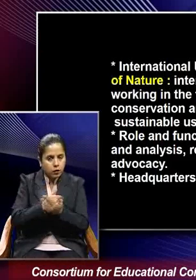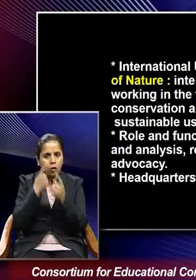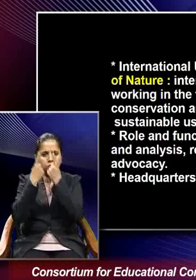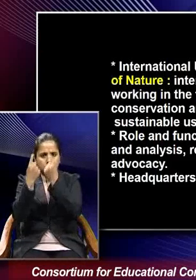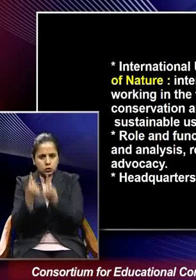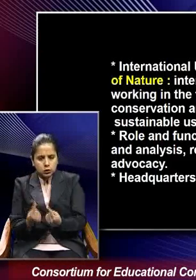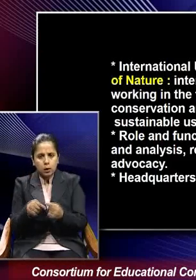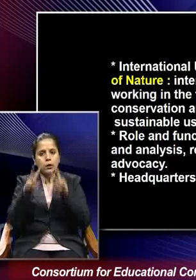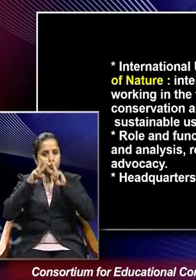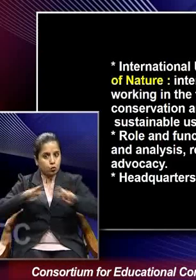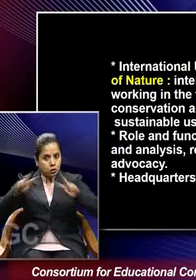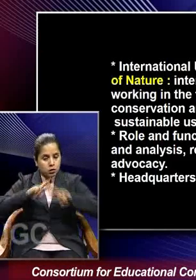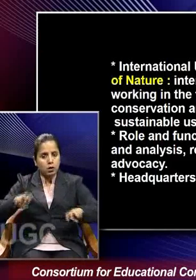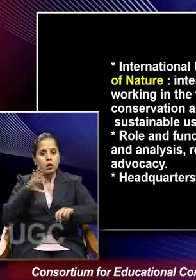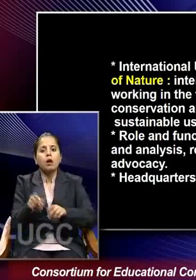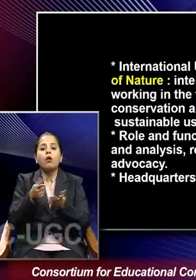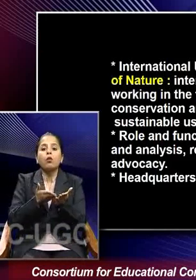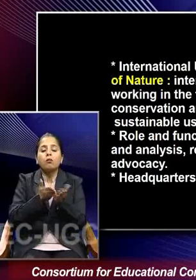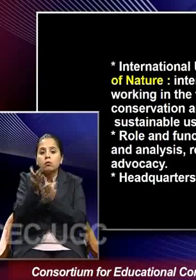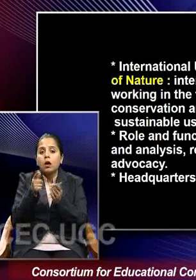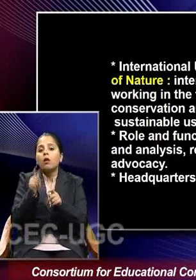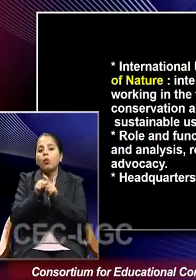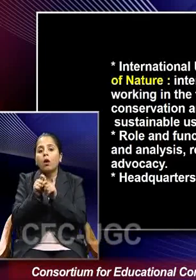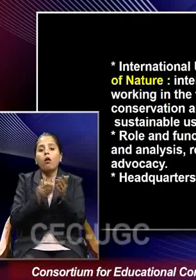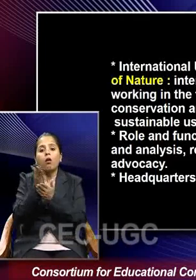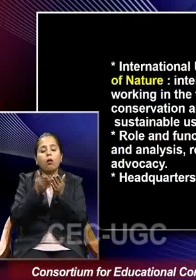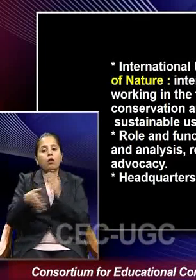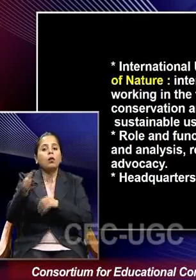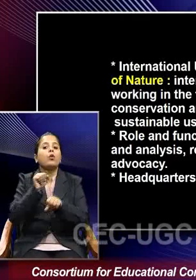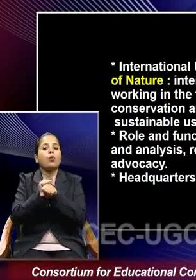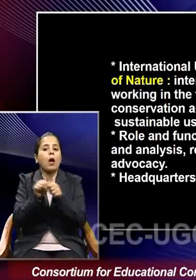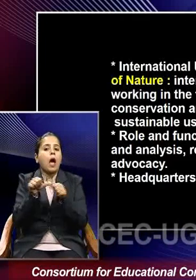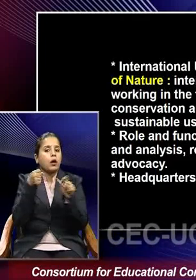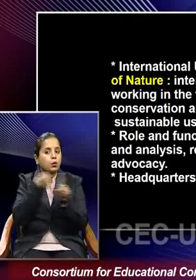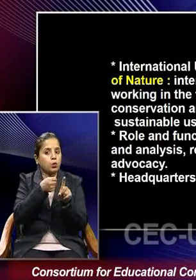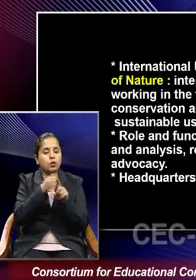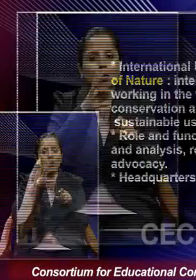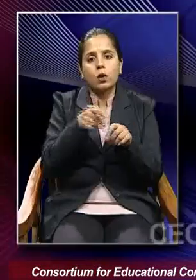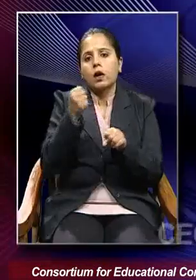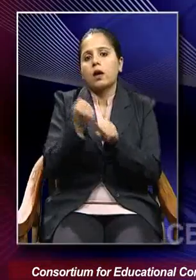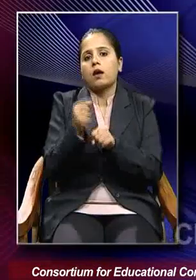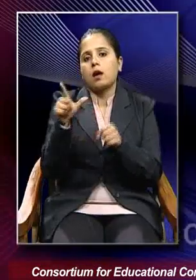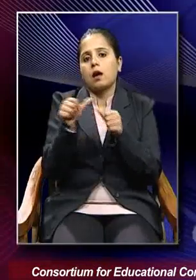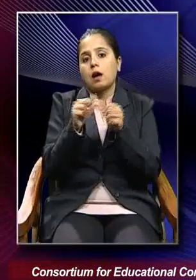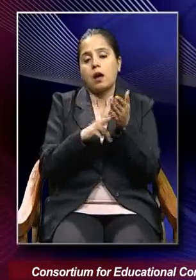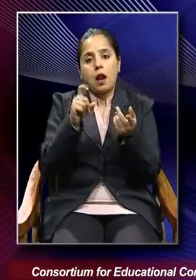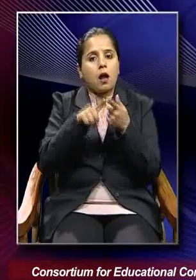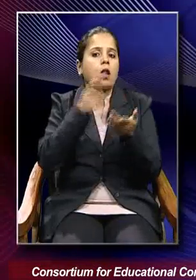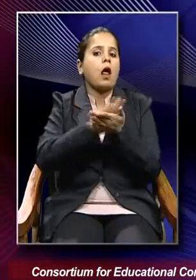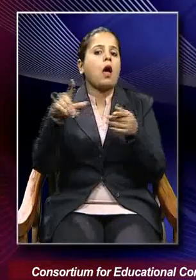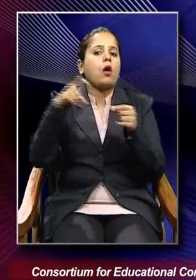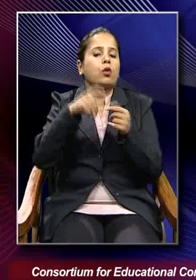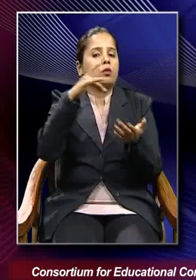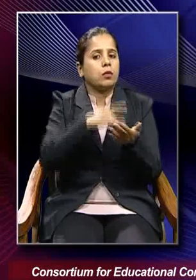analysis, research, field projects, advocacy. It is headquartered in Gland, Switzerland. The IUCN is